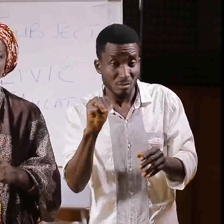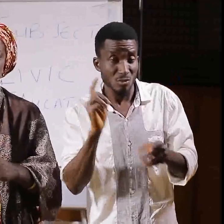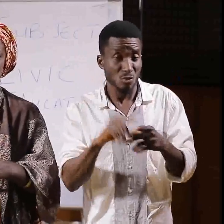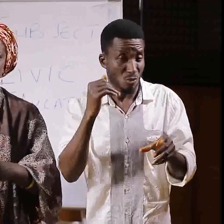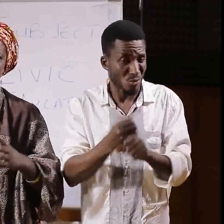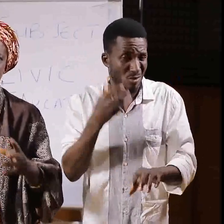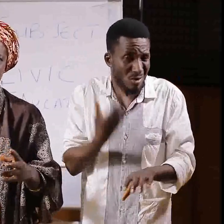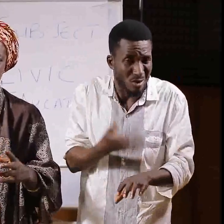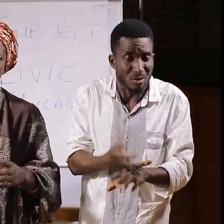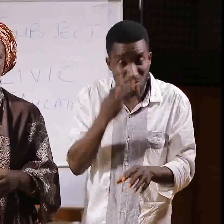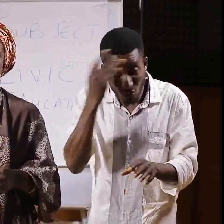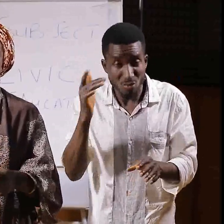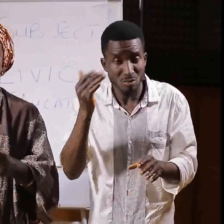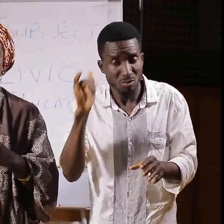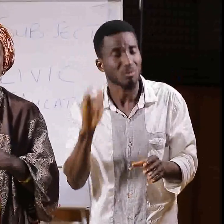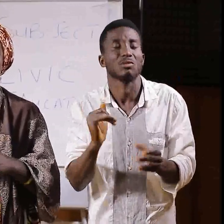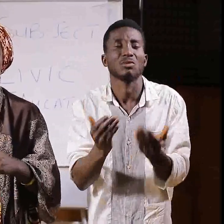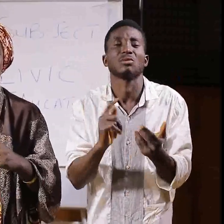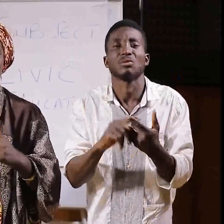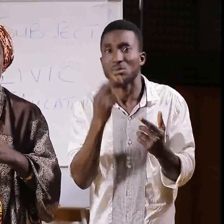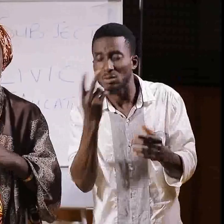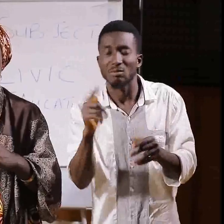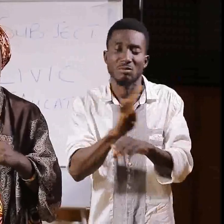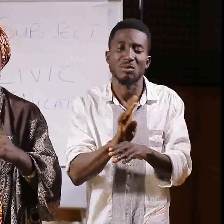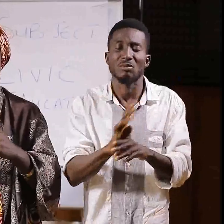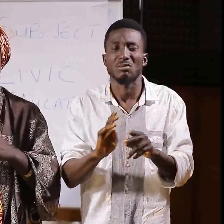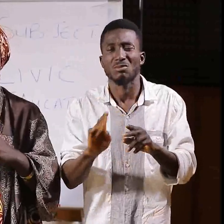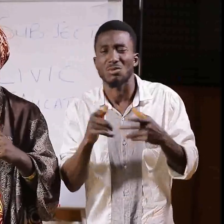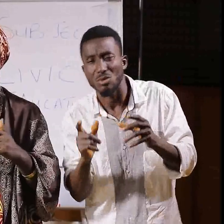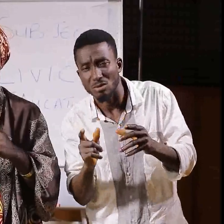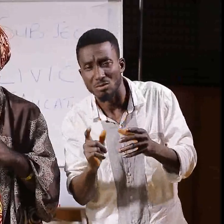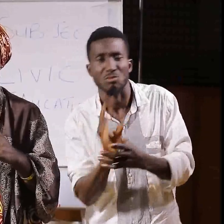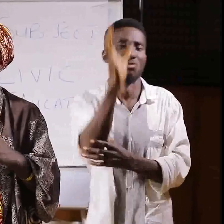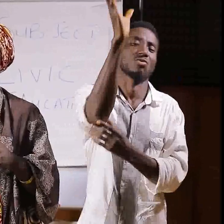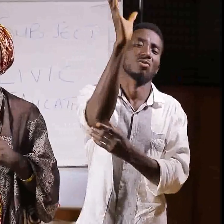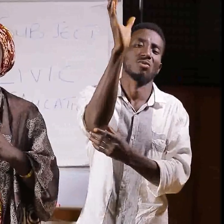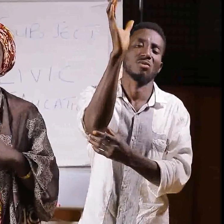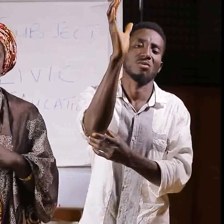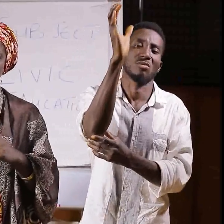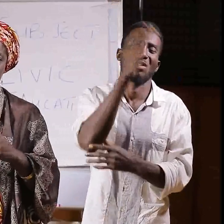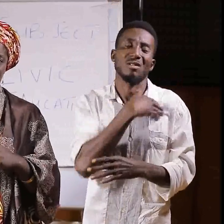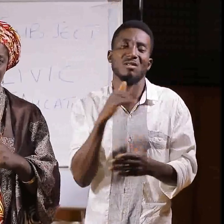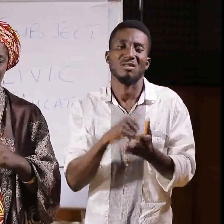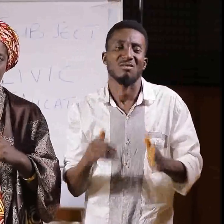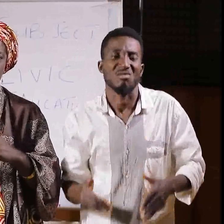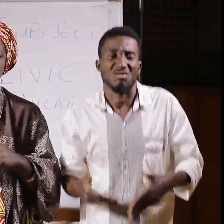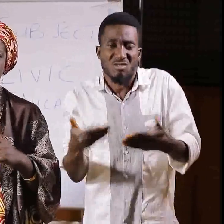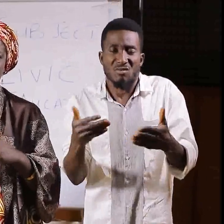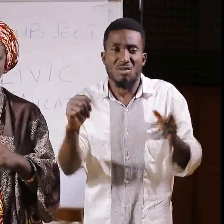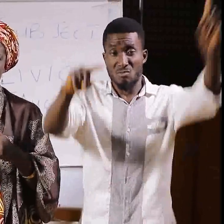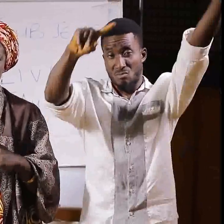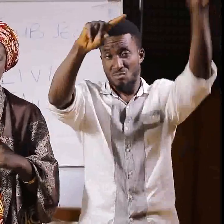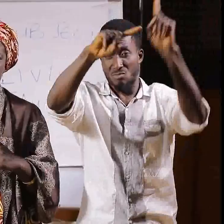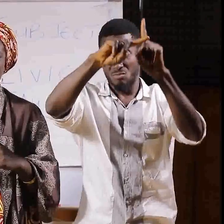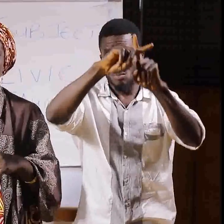see the business grow. And that gives people that positive attitude towards business,